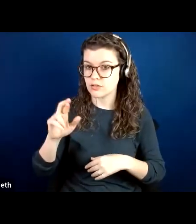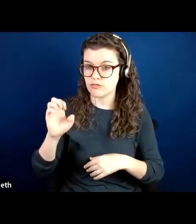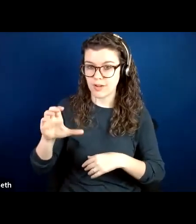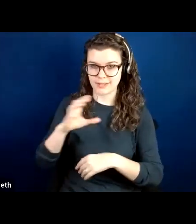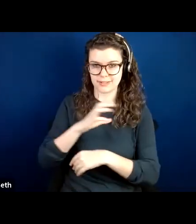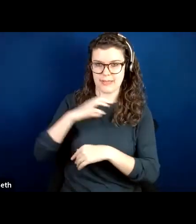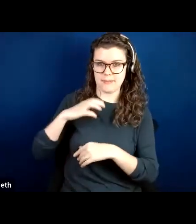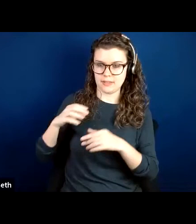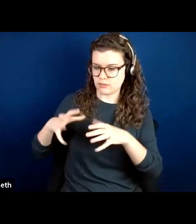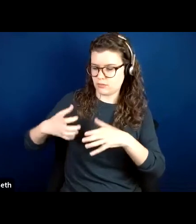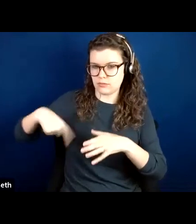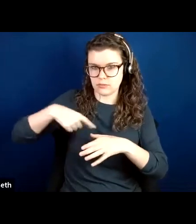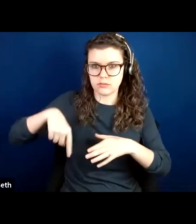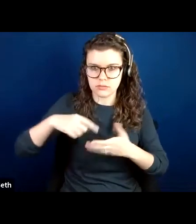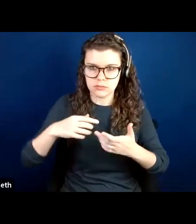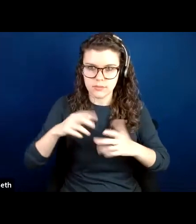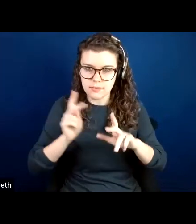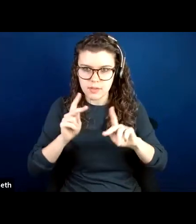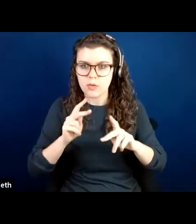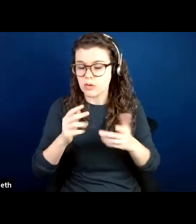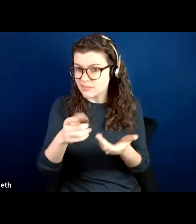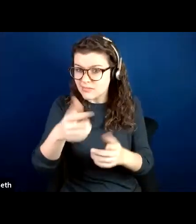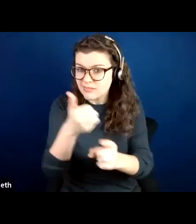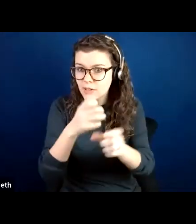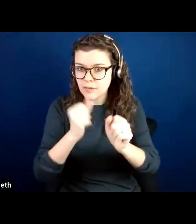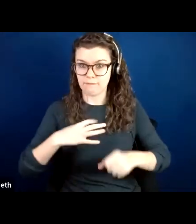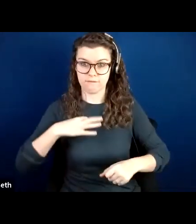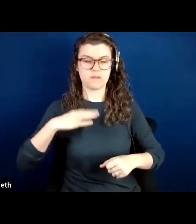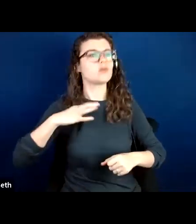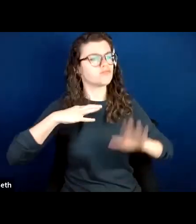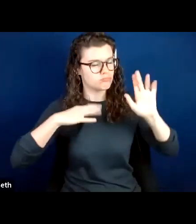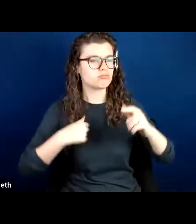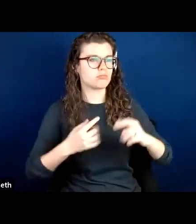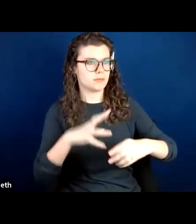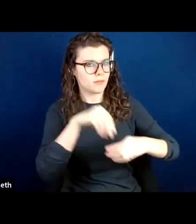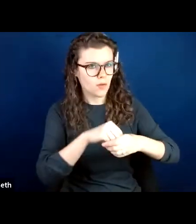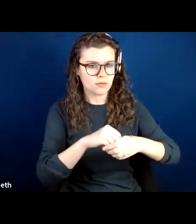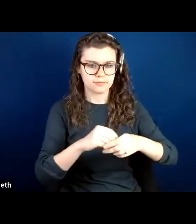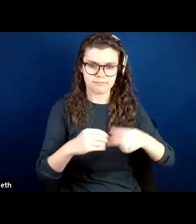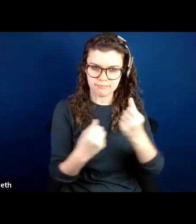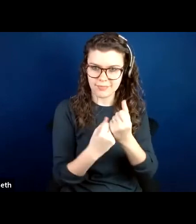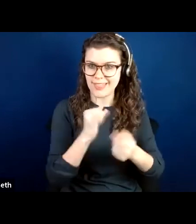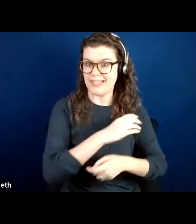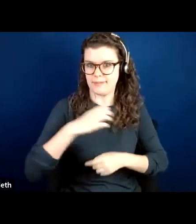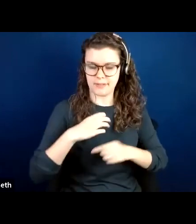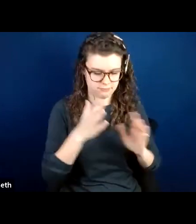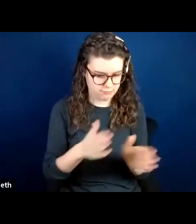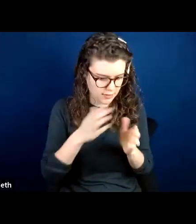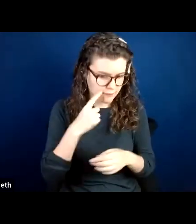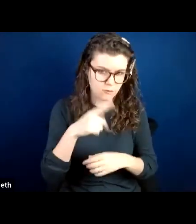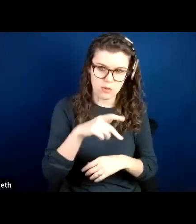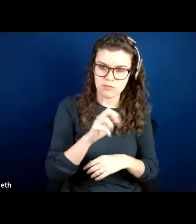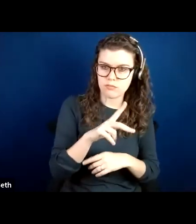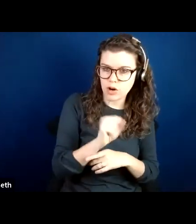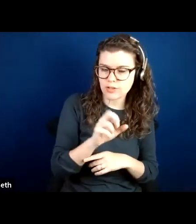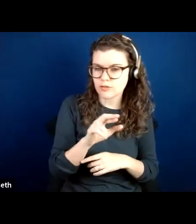all great ways to volunteer and be involved in these commissions. And I also wanted to mention too